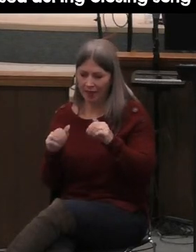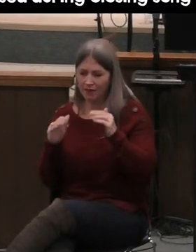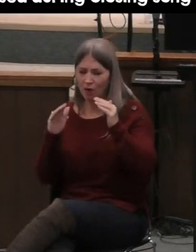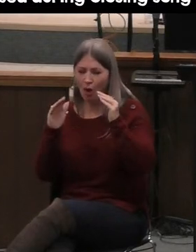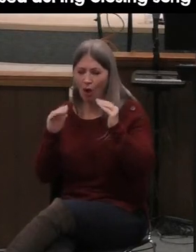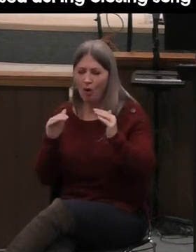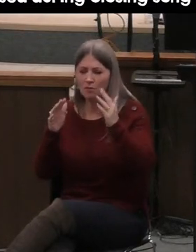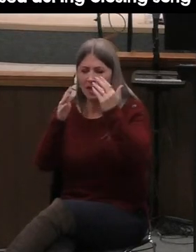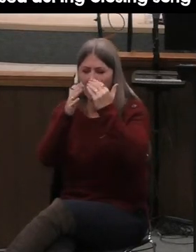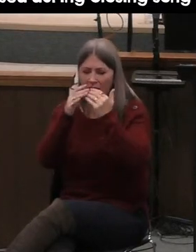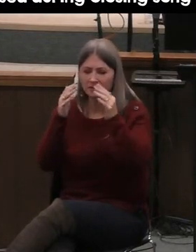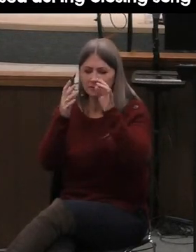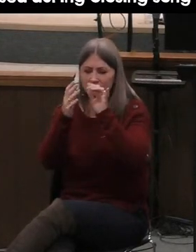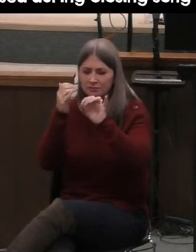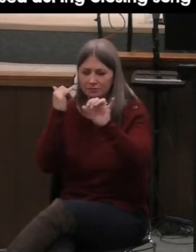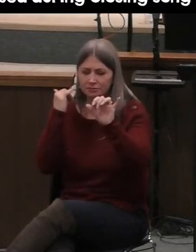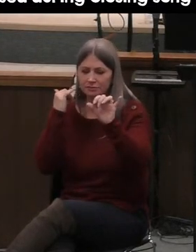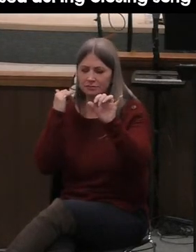life with you.